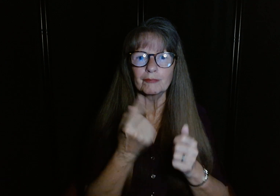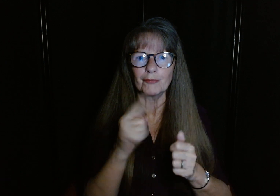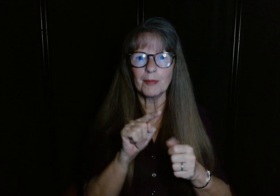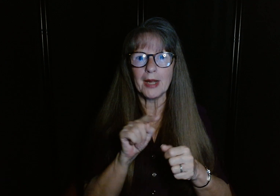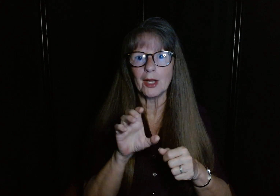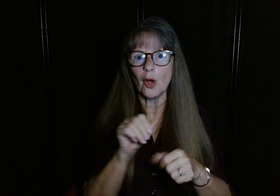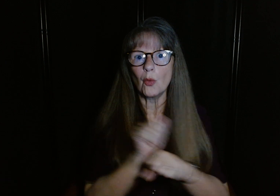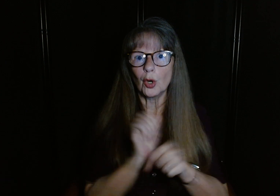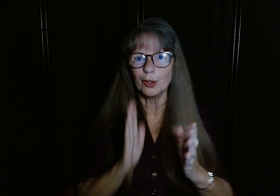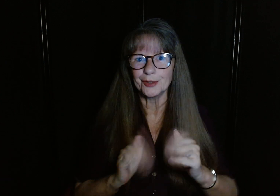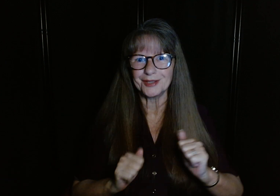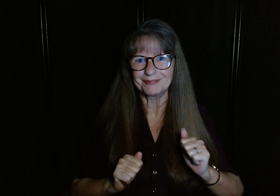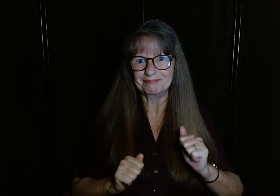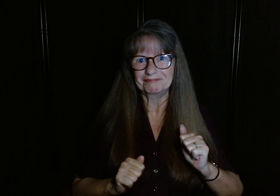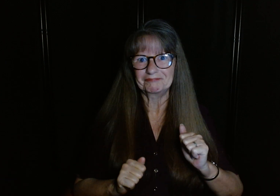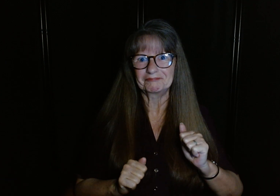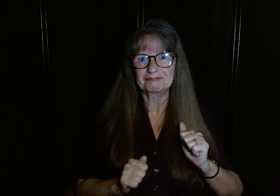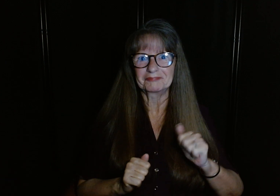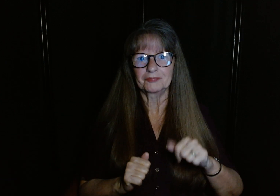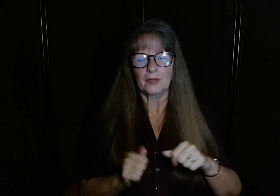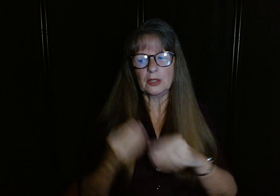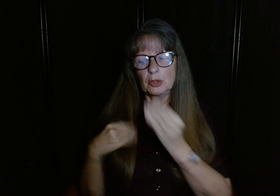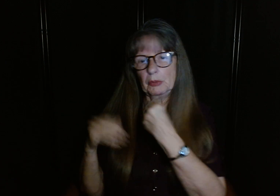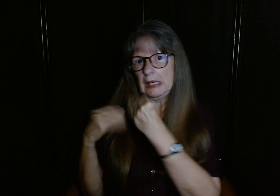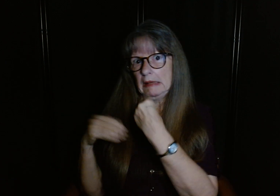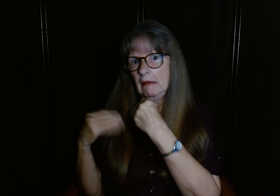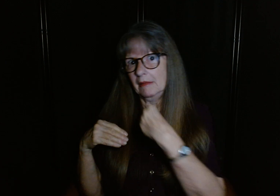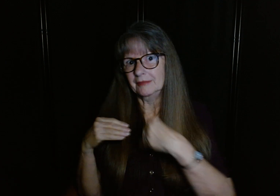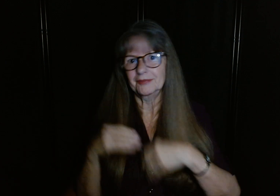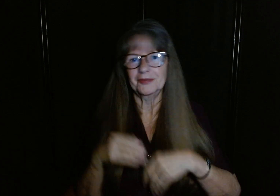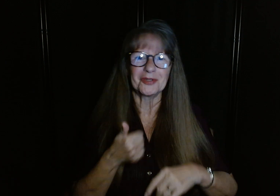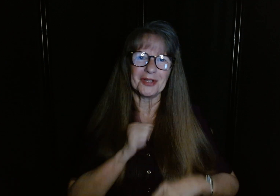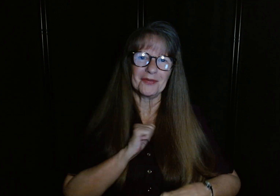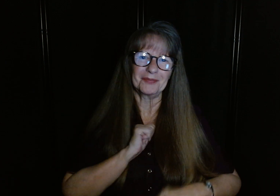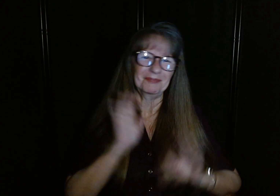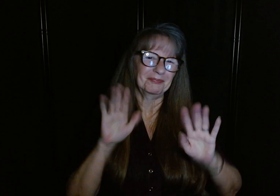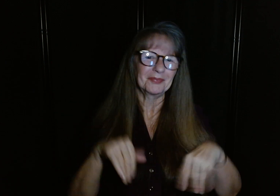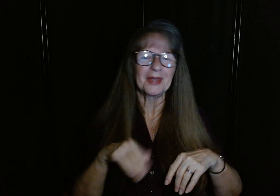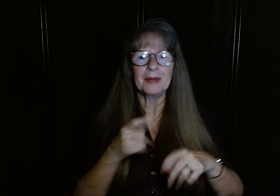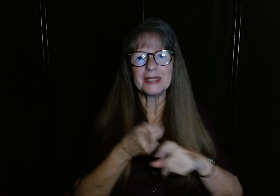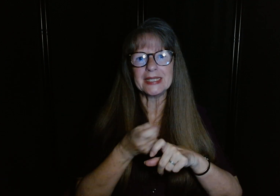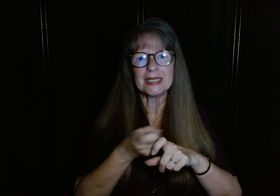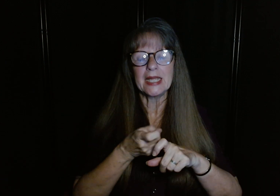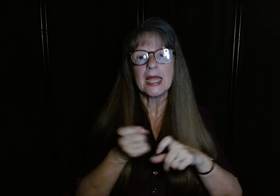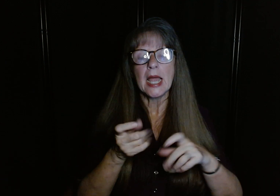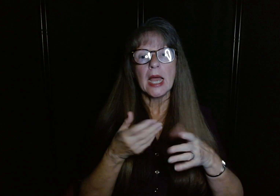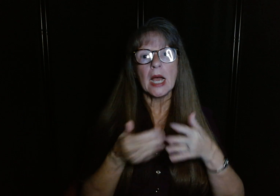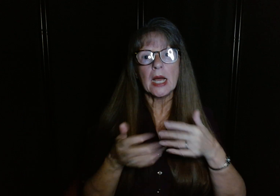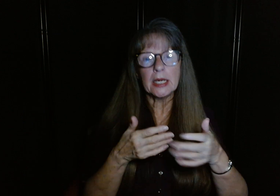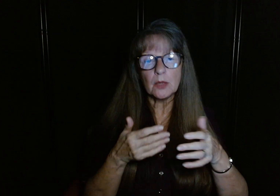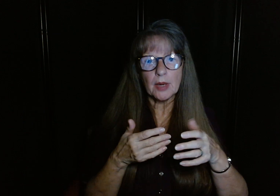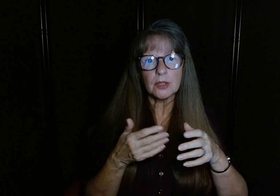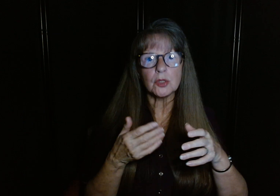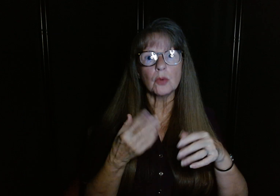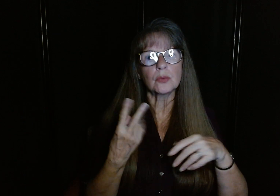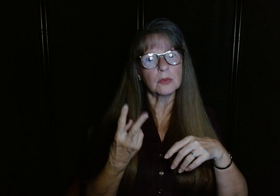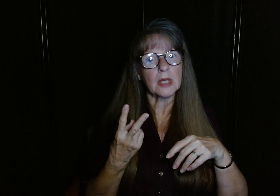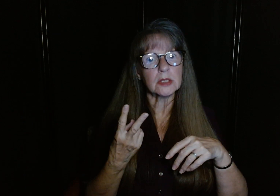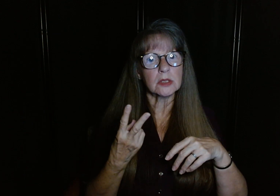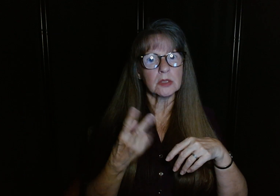my coworkers. And so you eat it all yourself. I'm teasing. Anyway, so that's so